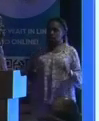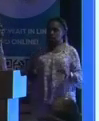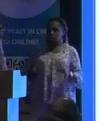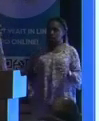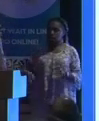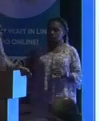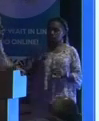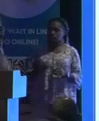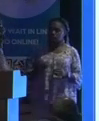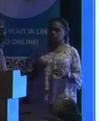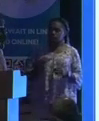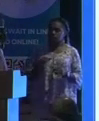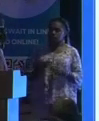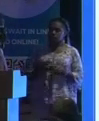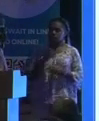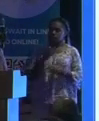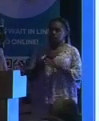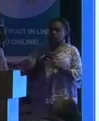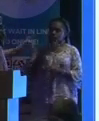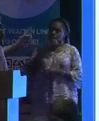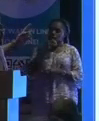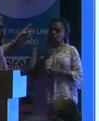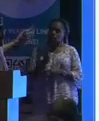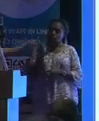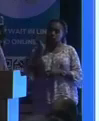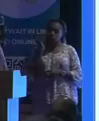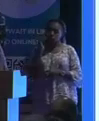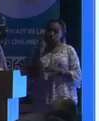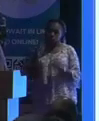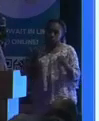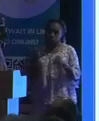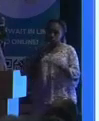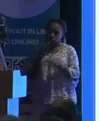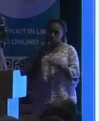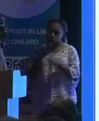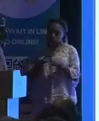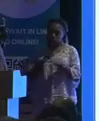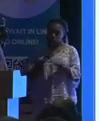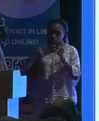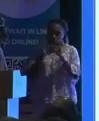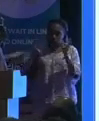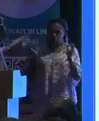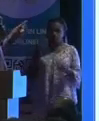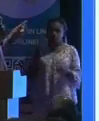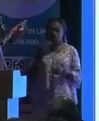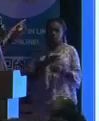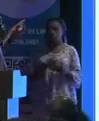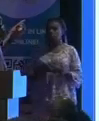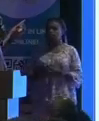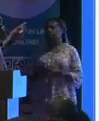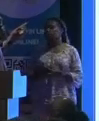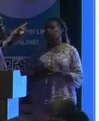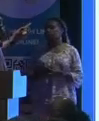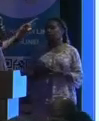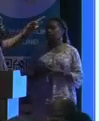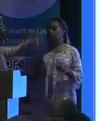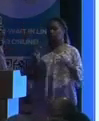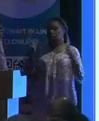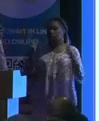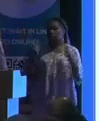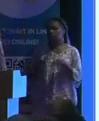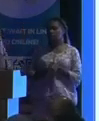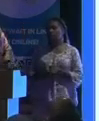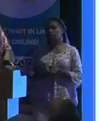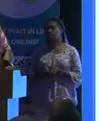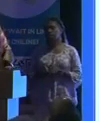employee, when they leave employment, that's the form that will be issued. So you have the name of the first